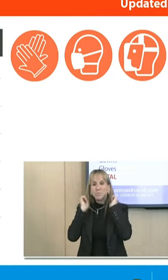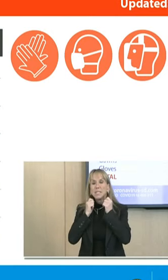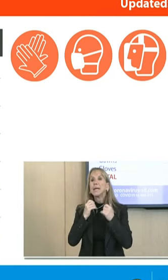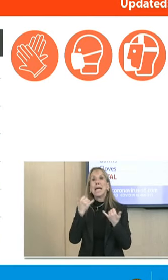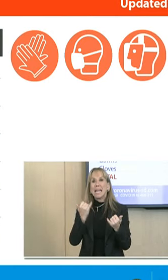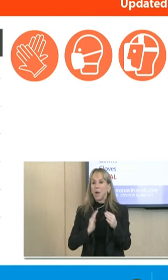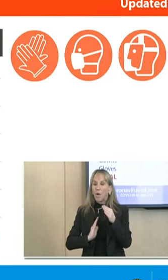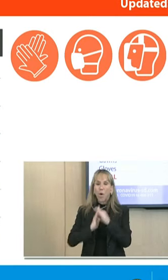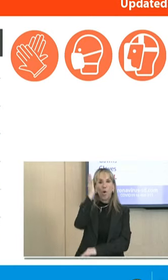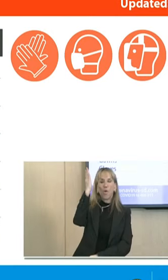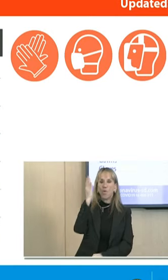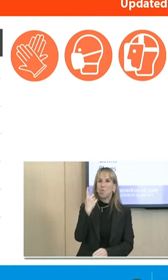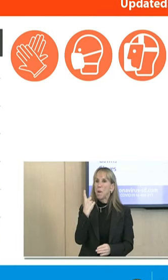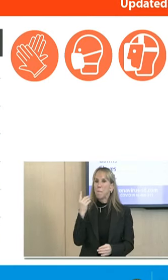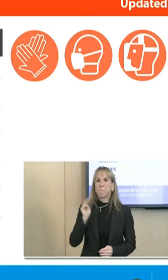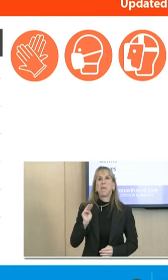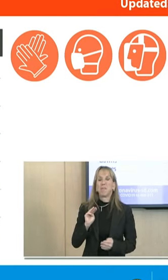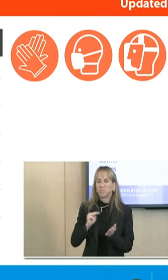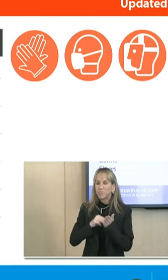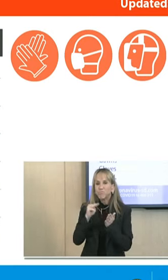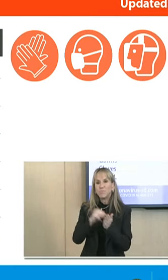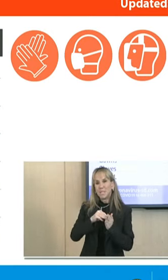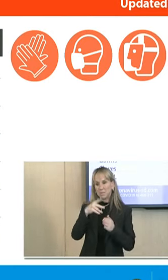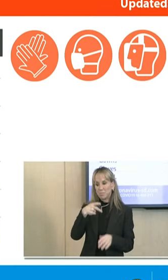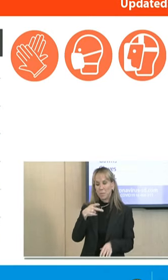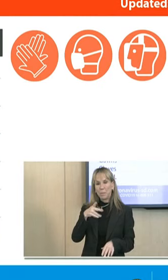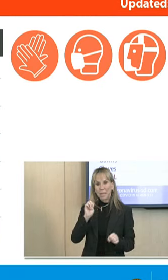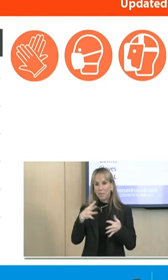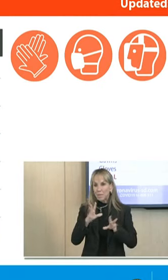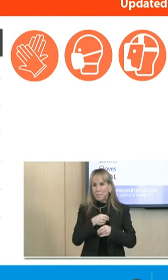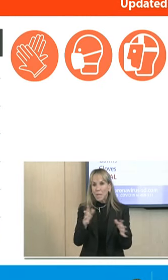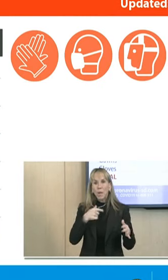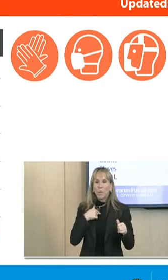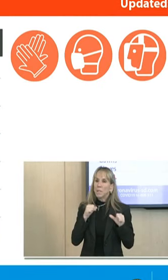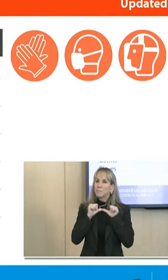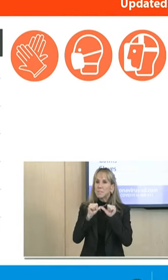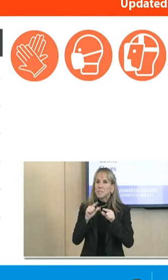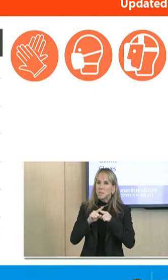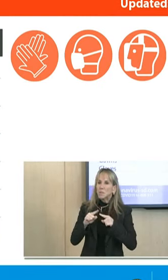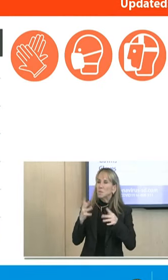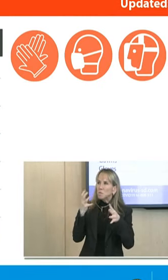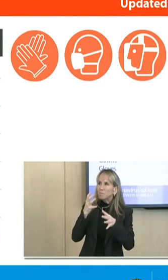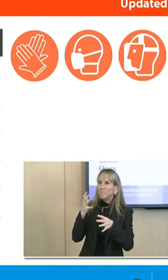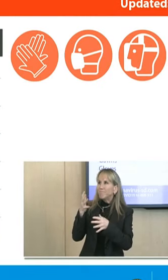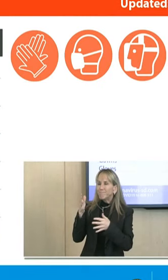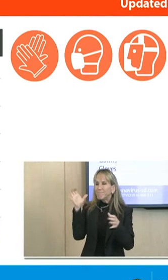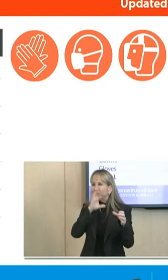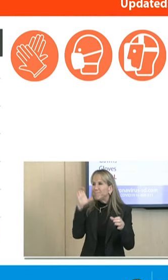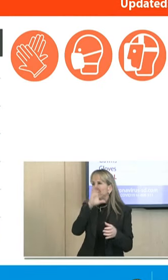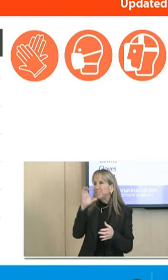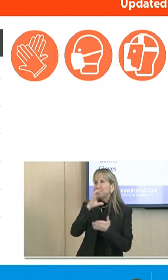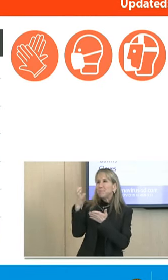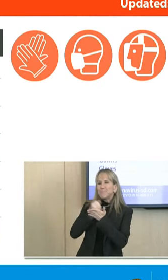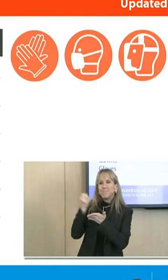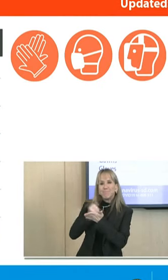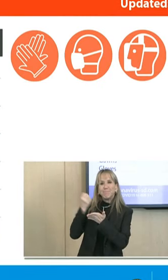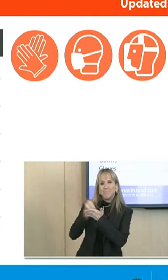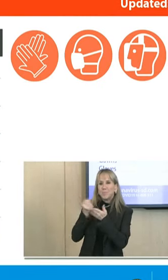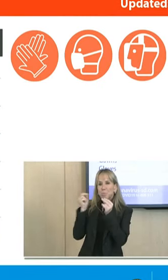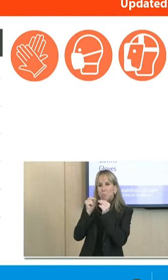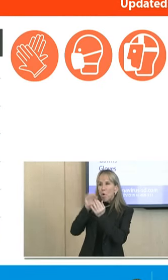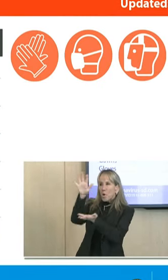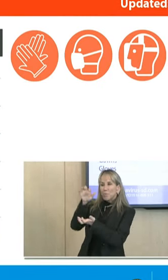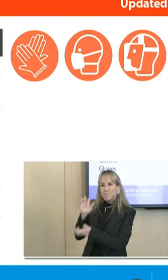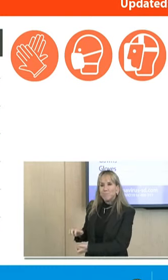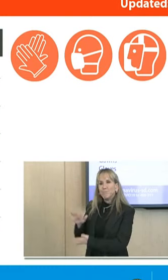of personal protective equipment that have been distributed. We continue to fight and get more from every possible place we can, and as we get more,